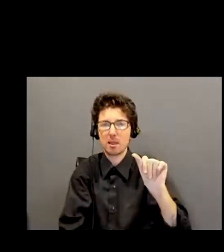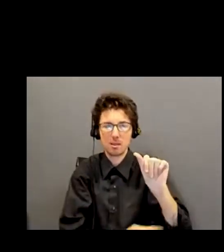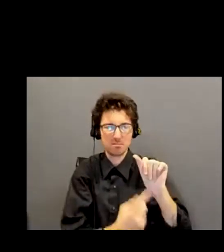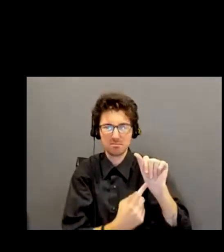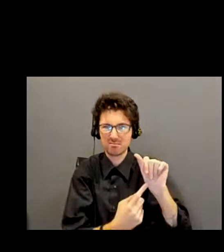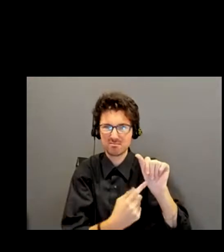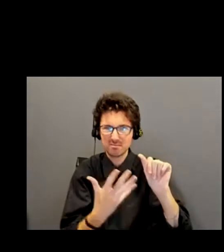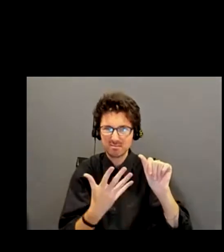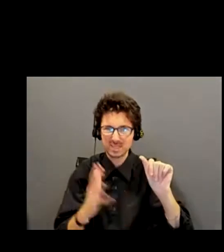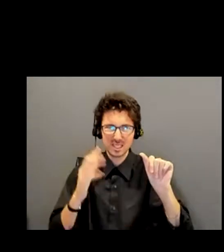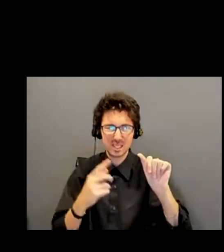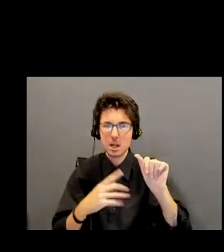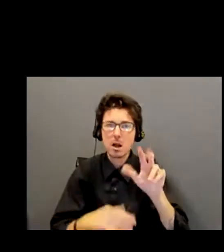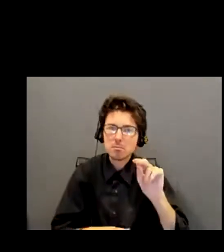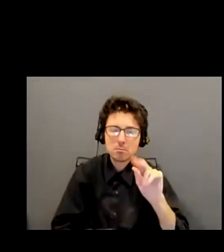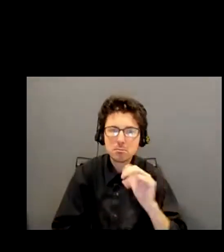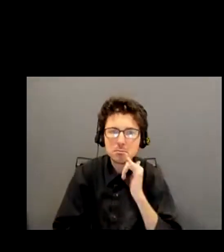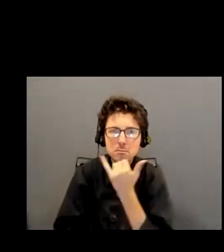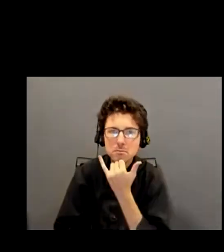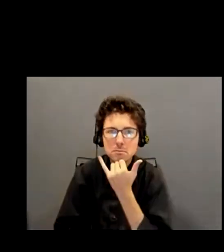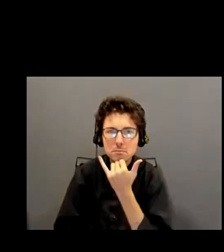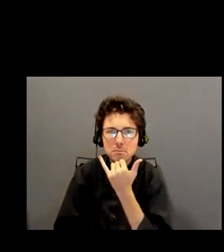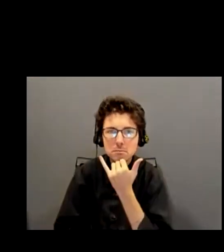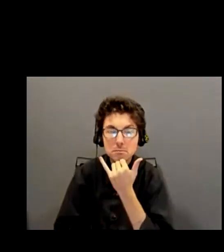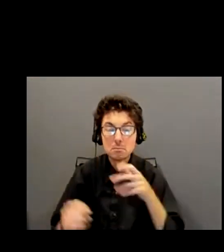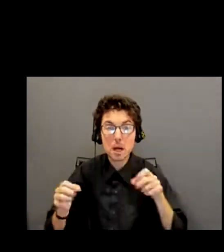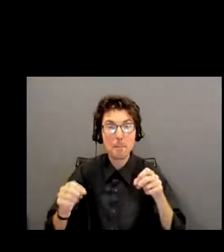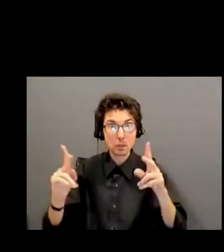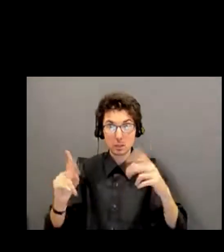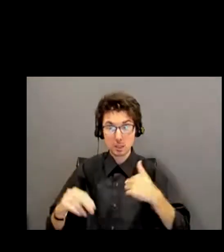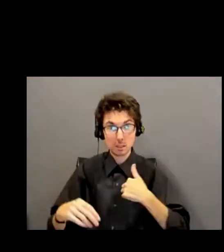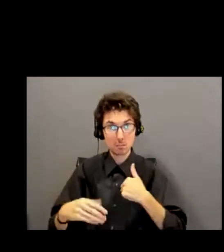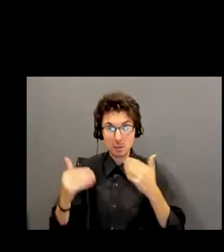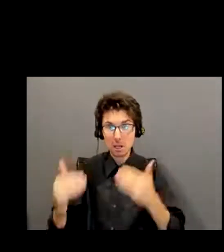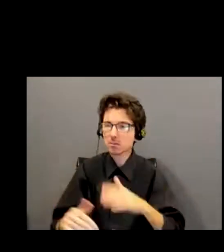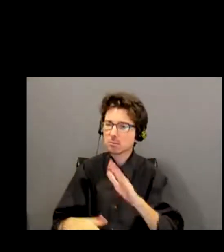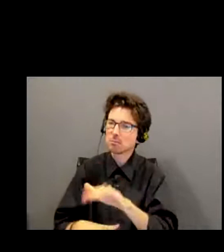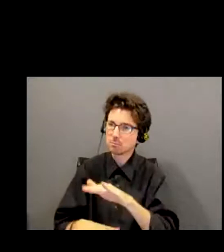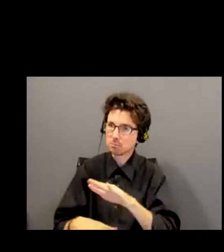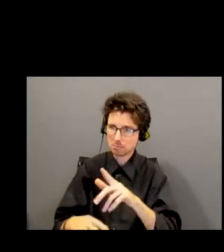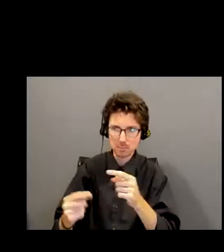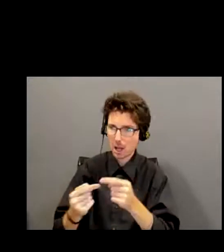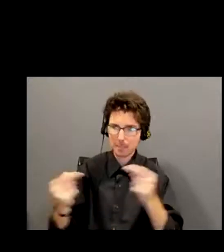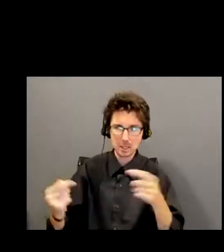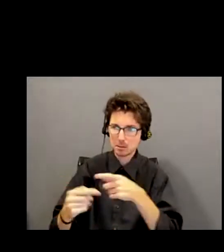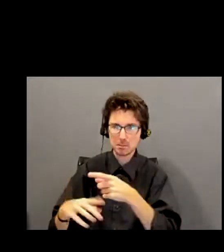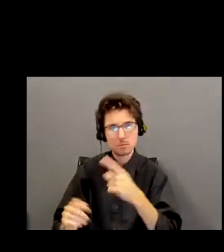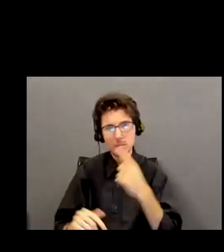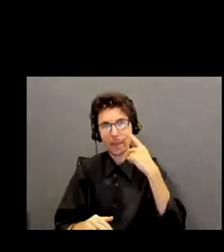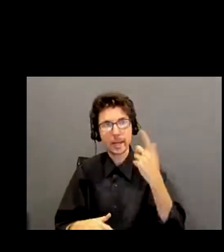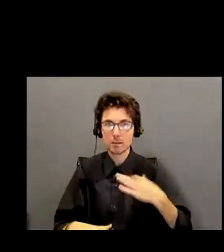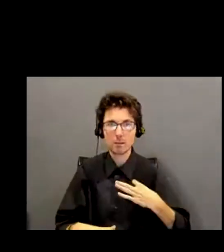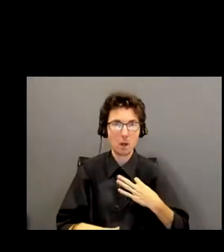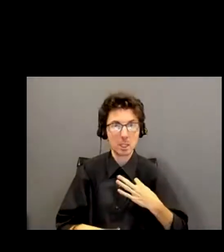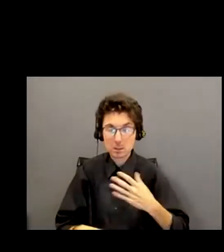it's a mistake. And it was an opportunity for me to show him just the very opposite. And I think that the